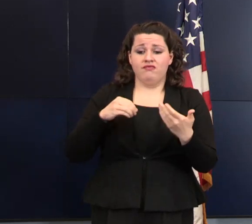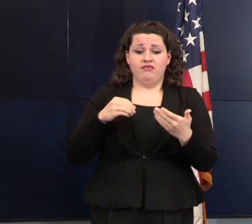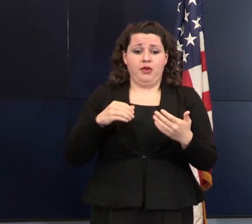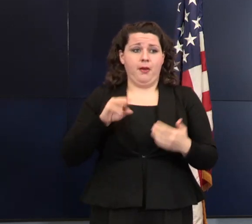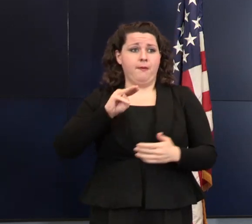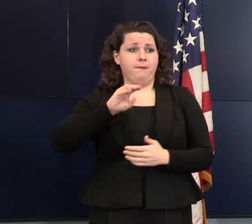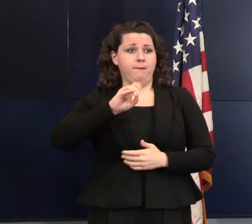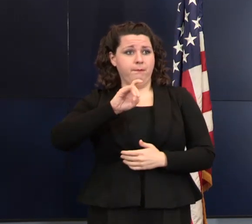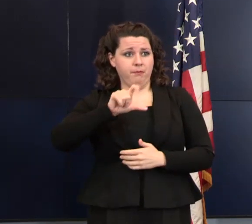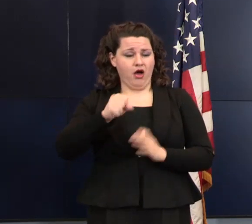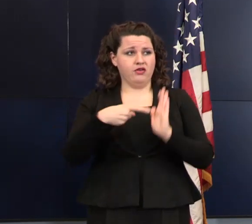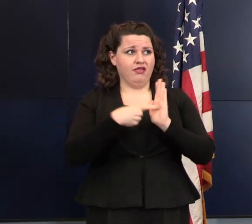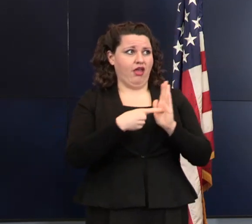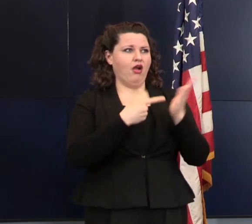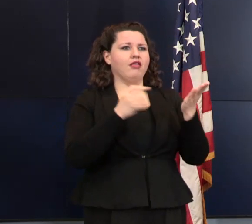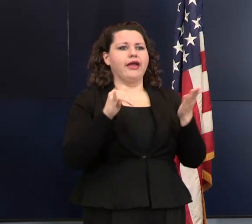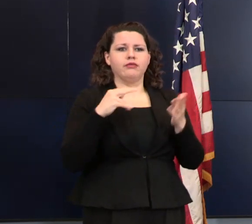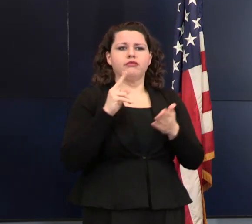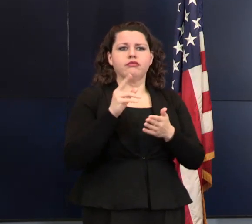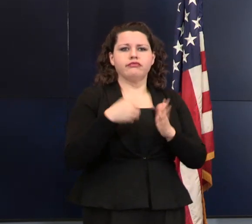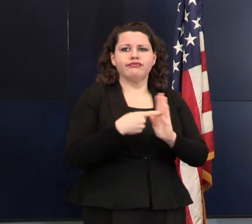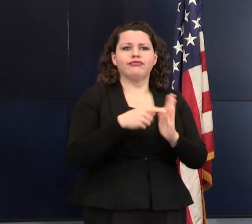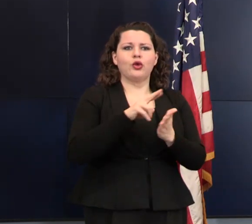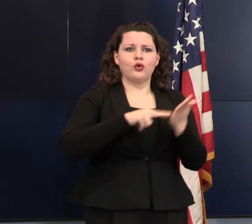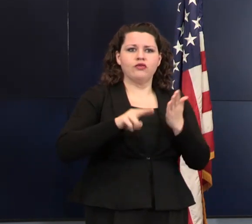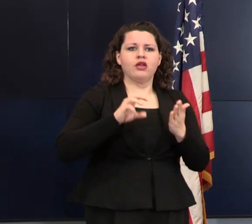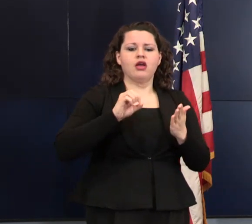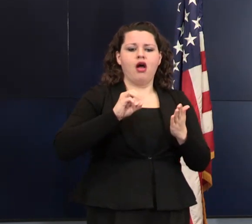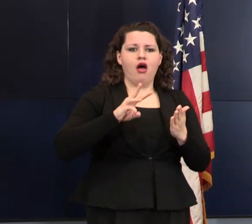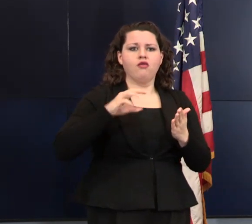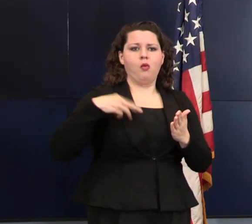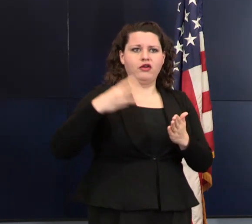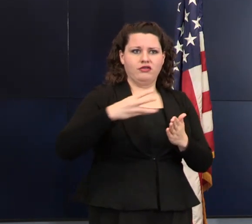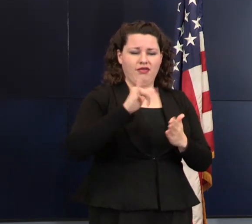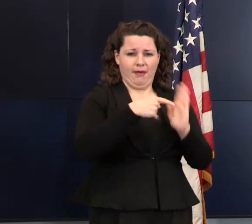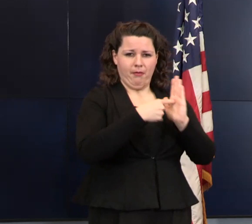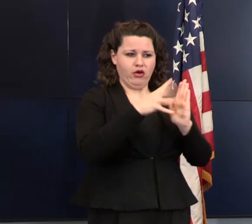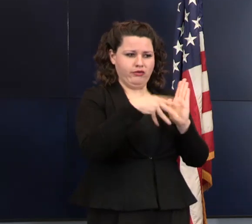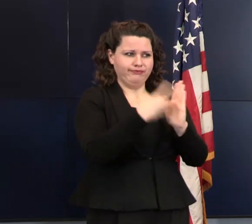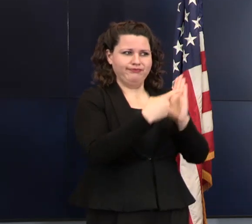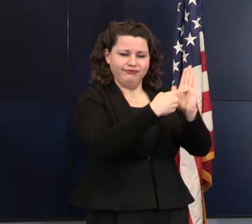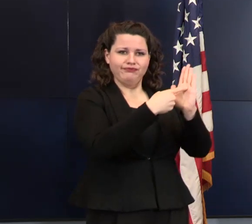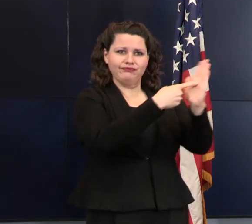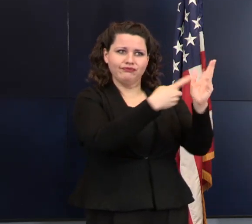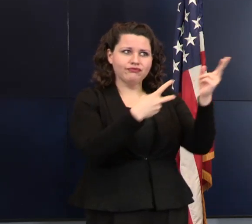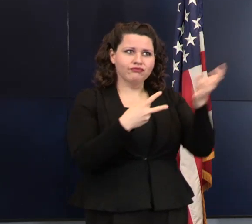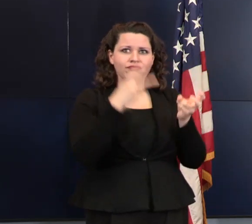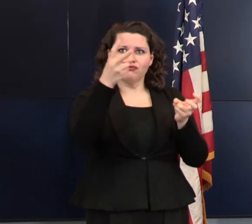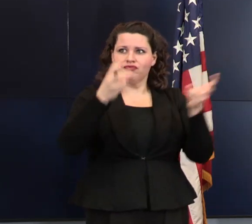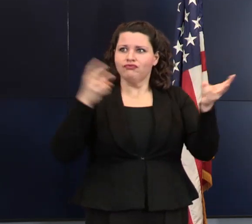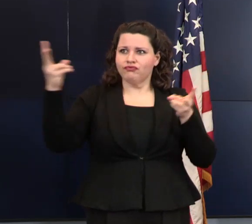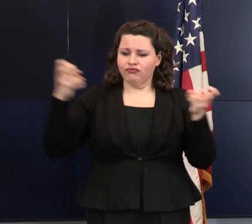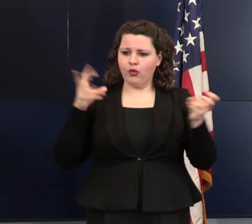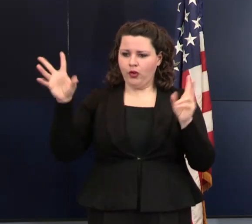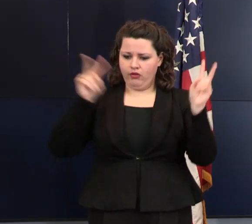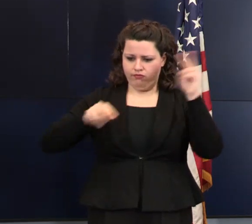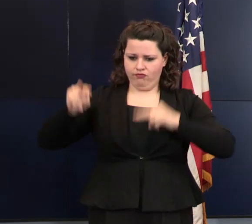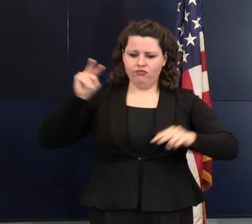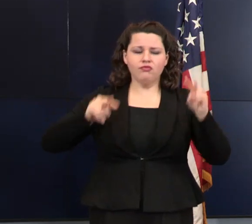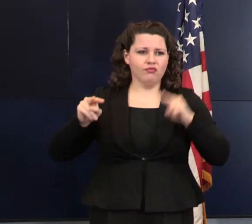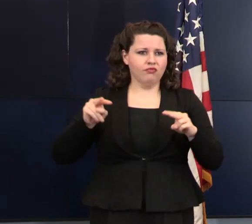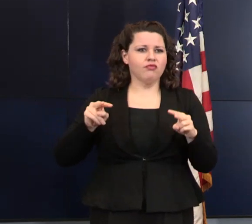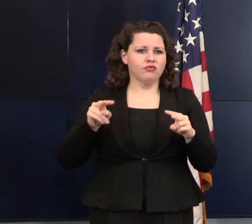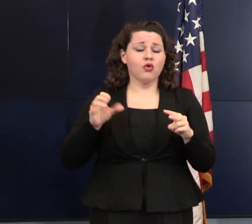models that exist, like the University of Washington model that we've talked about previously. There are a number of different models out there. And so